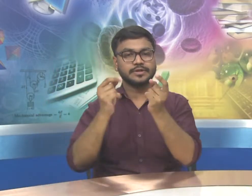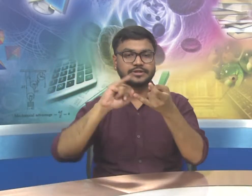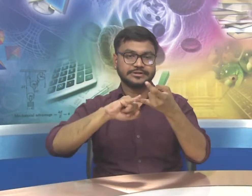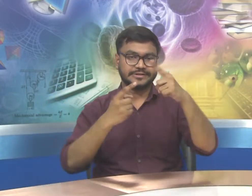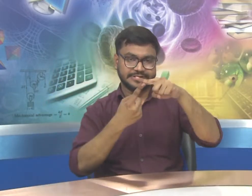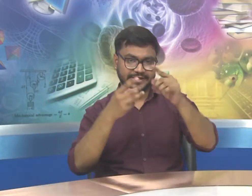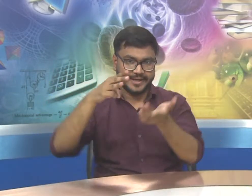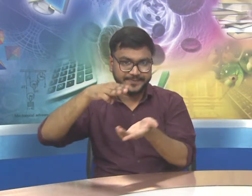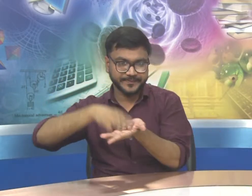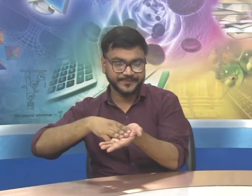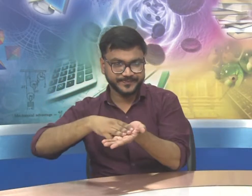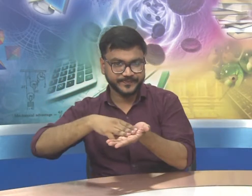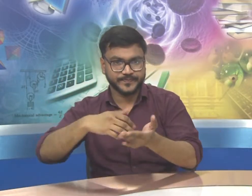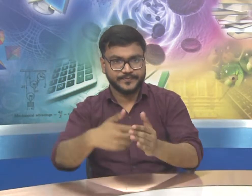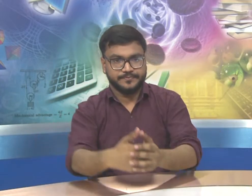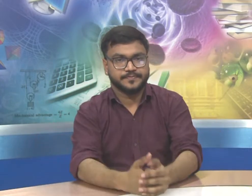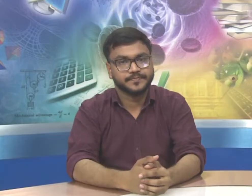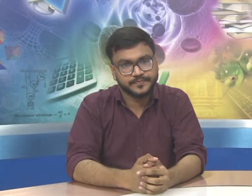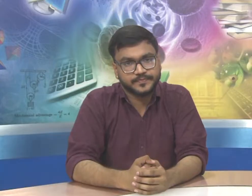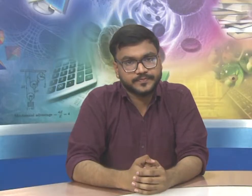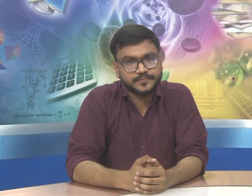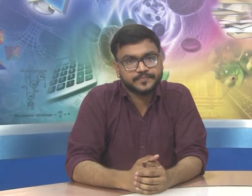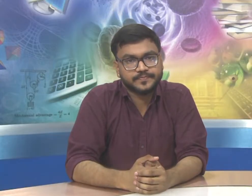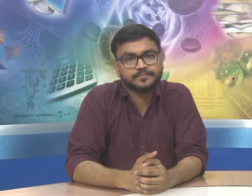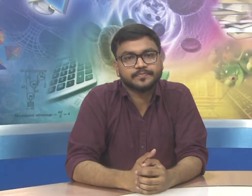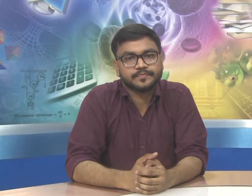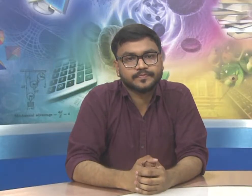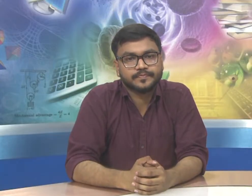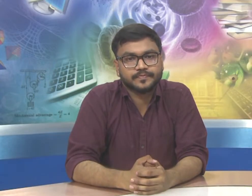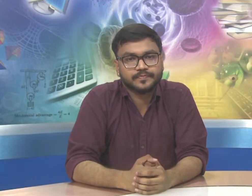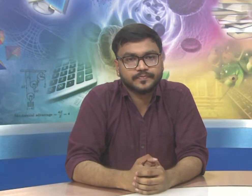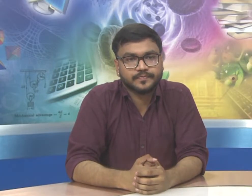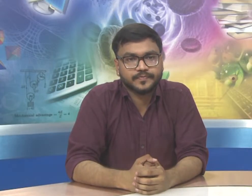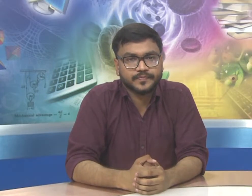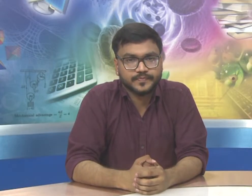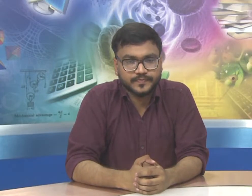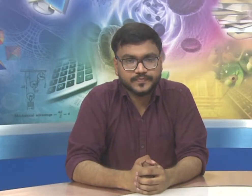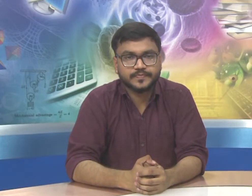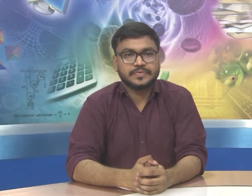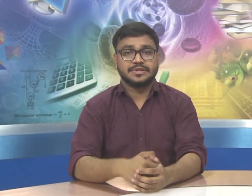This technique is called scanning tunneling microscopy.